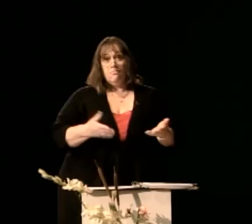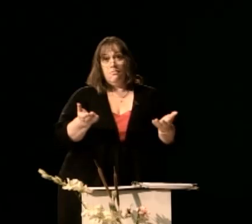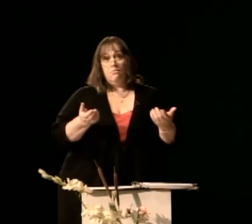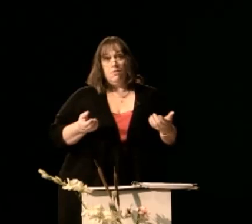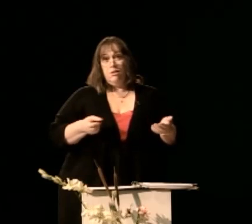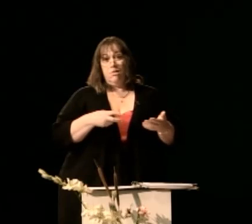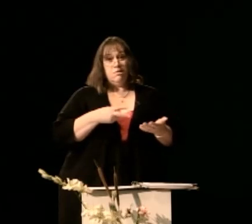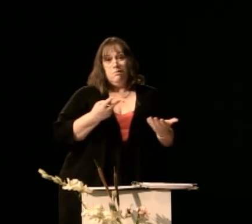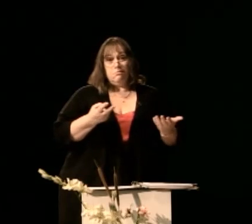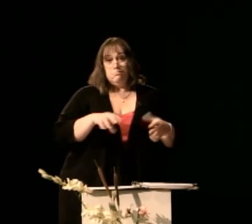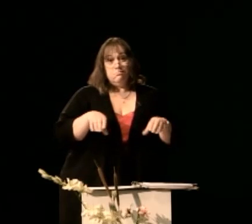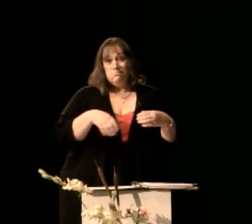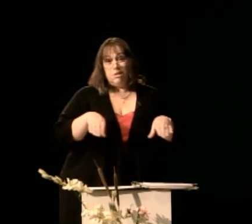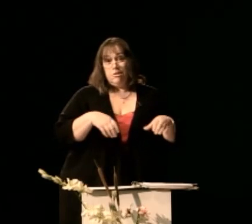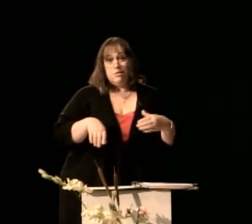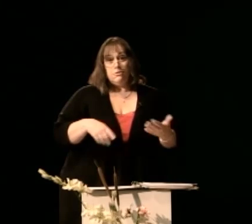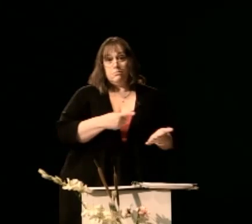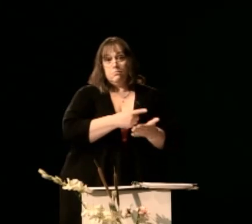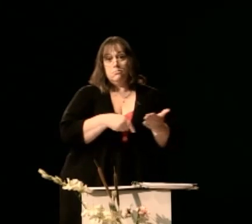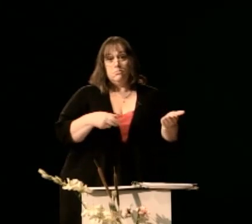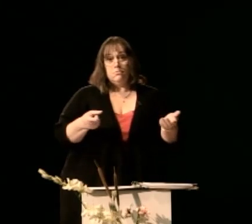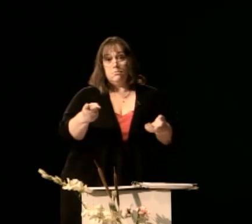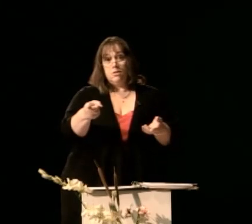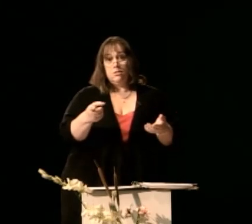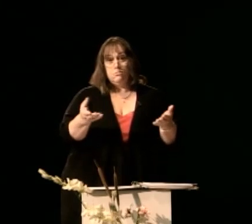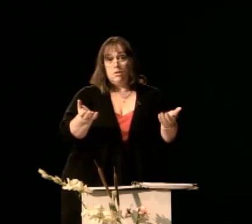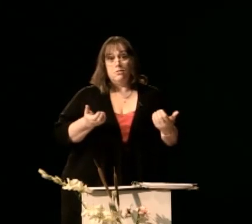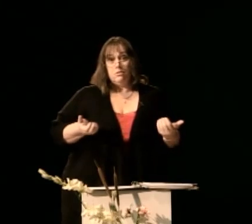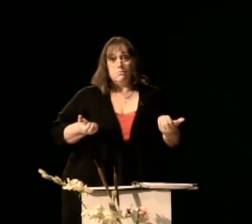What do you want to do? What do you want to do? What you want to do?